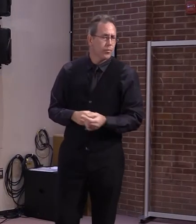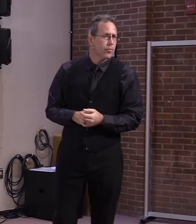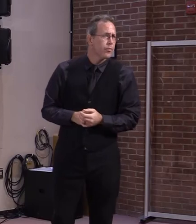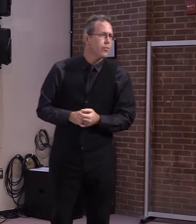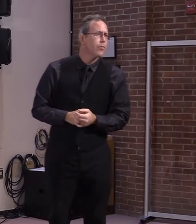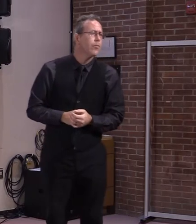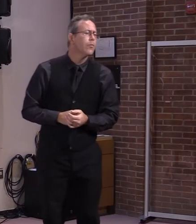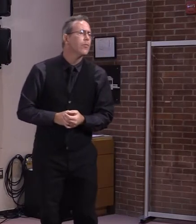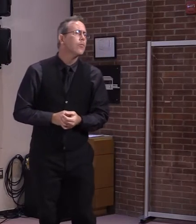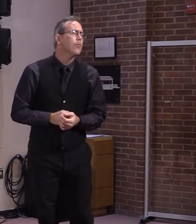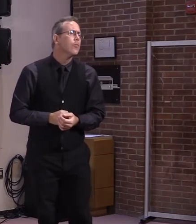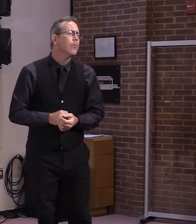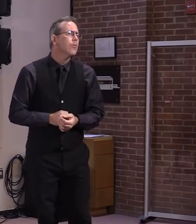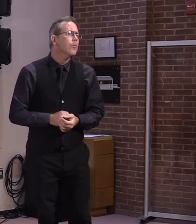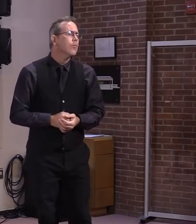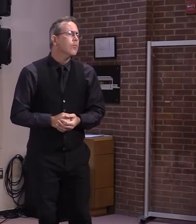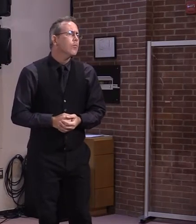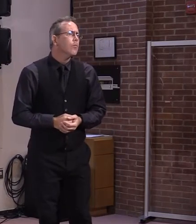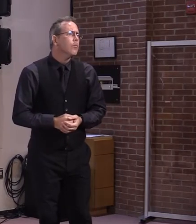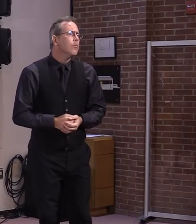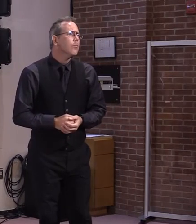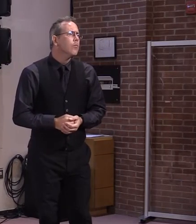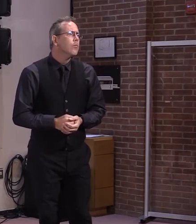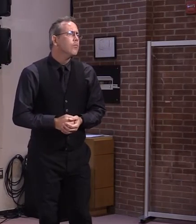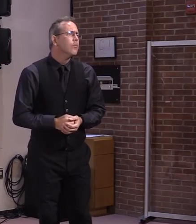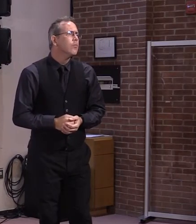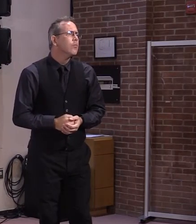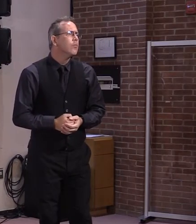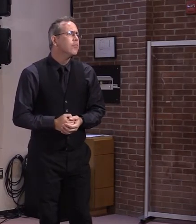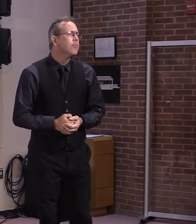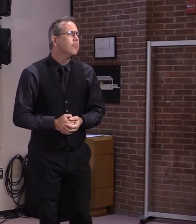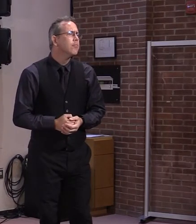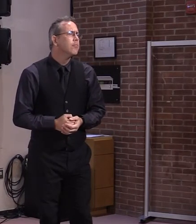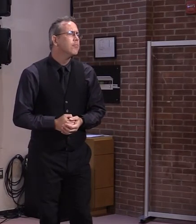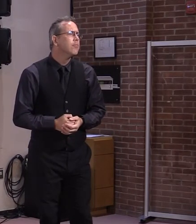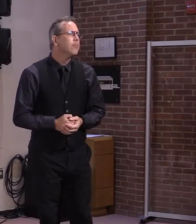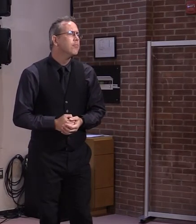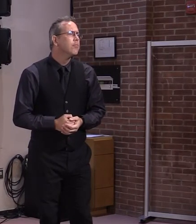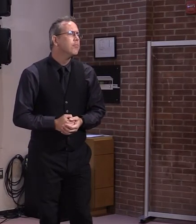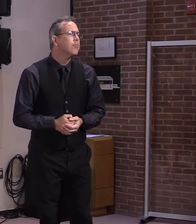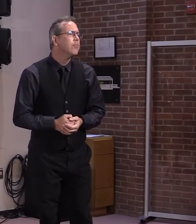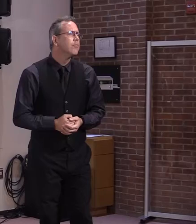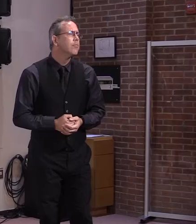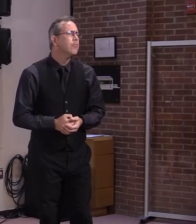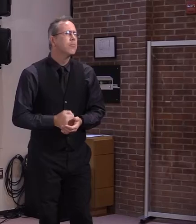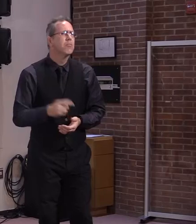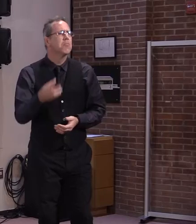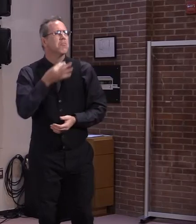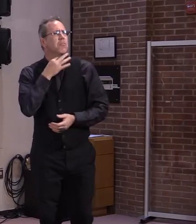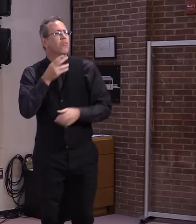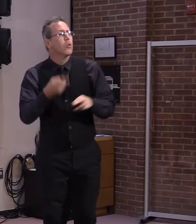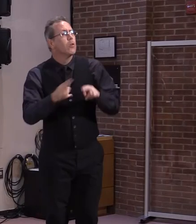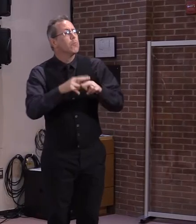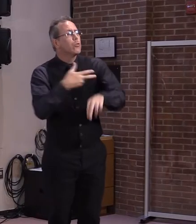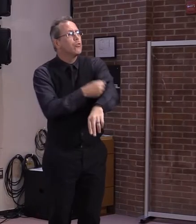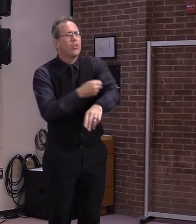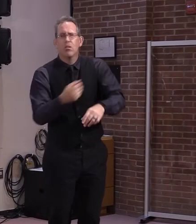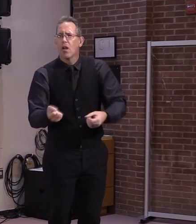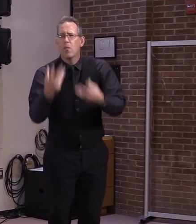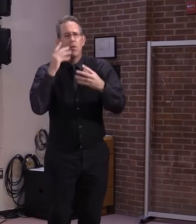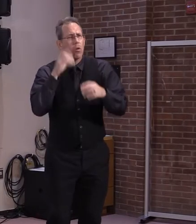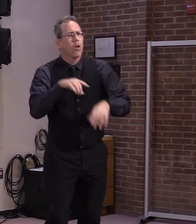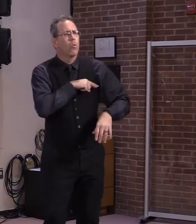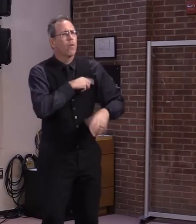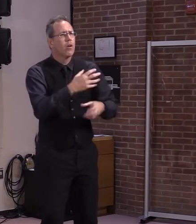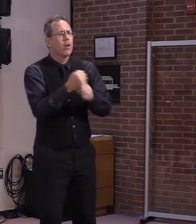be eligible for the next sort of, in that next round of boosters? About 113,000. Thank you.